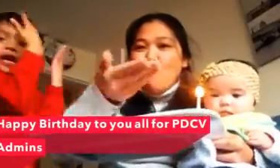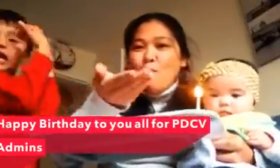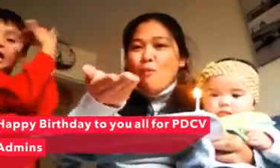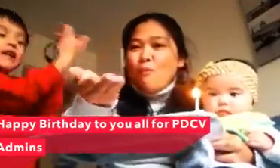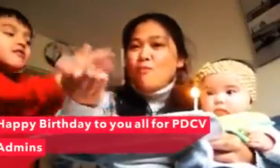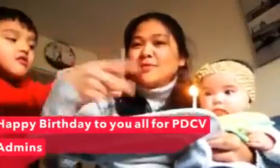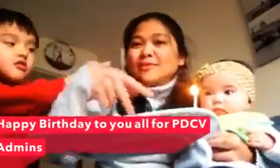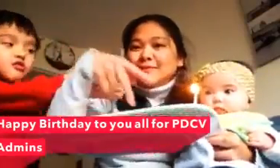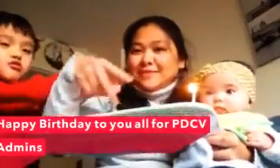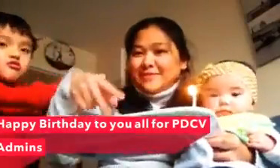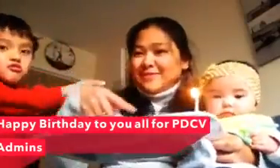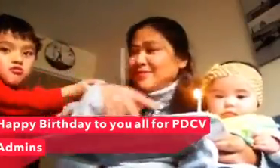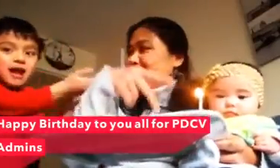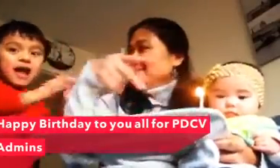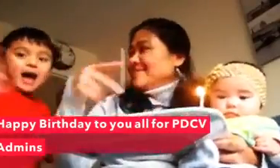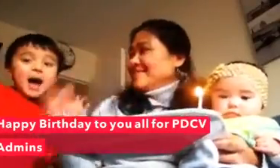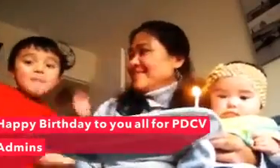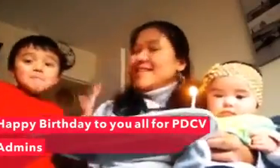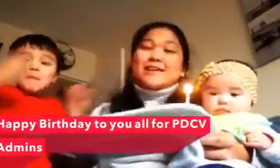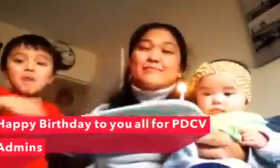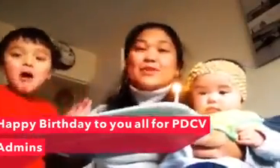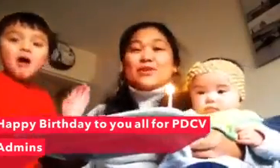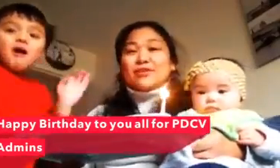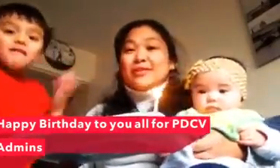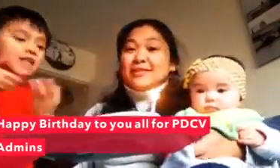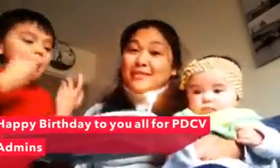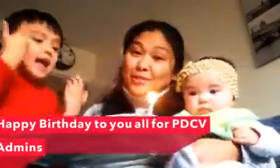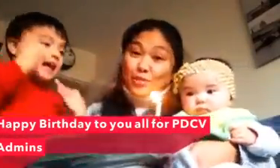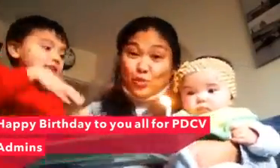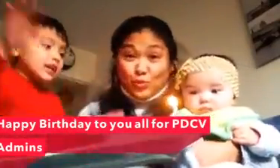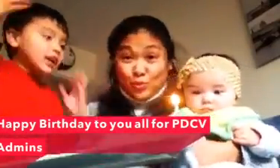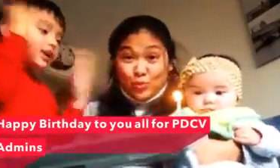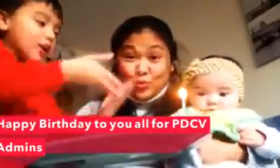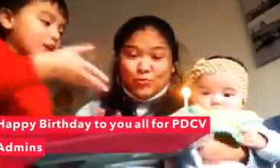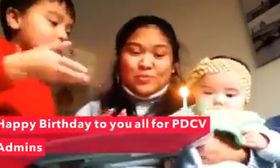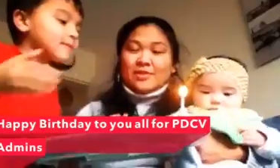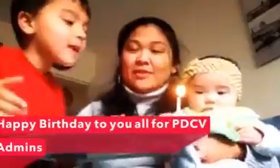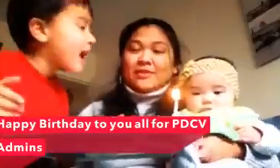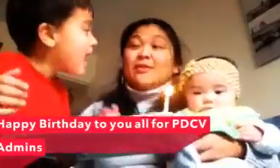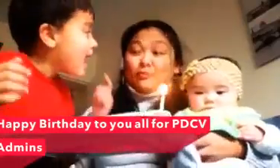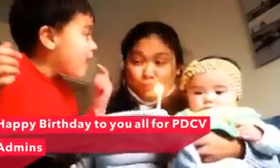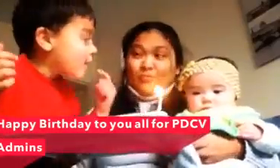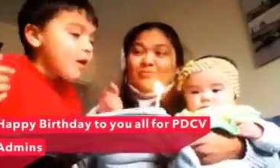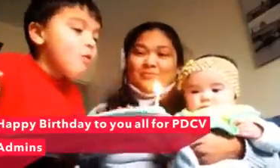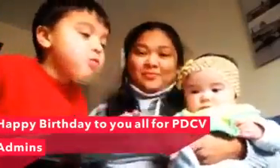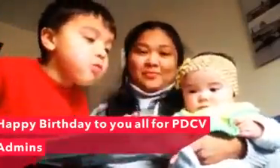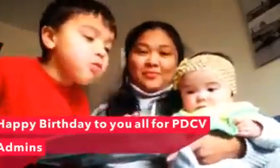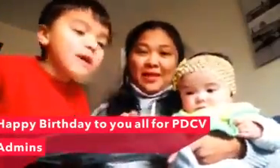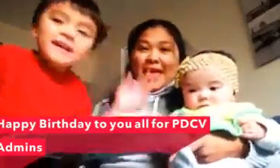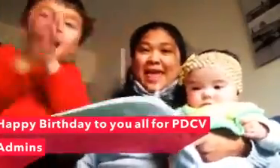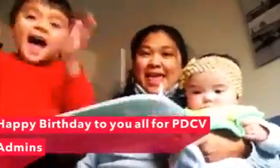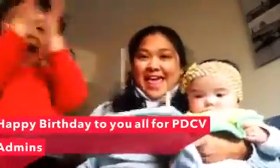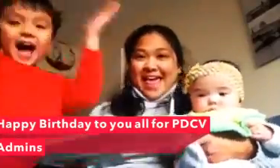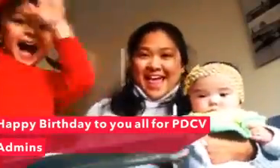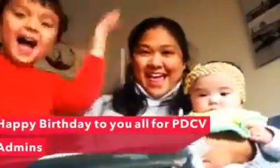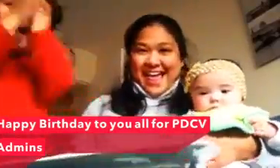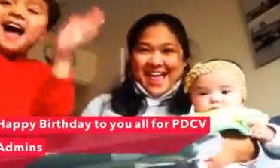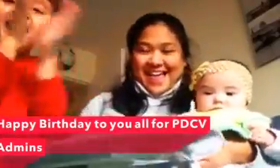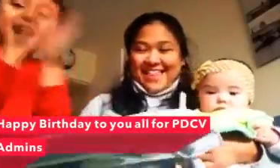Is move with you So get up from me